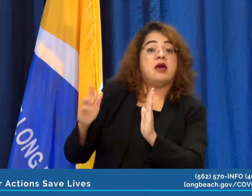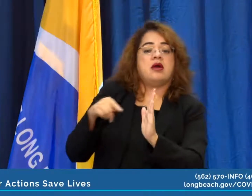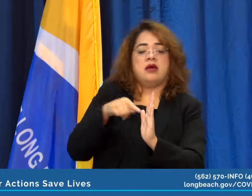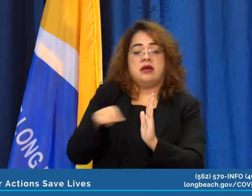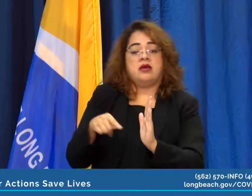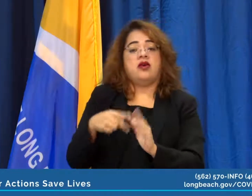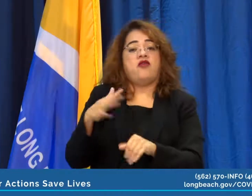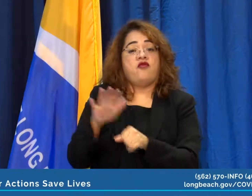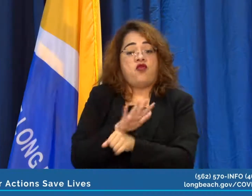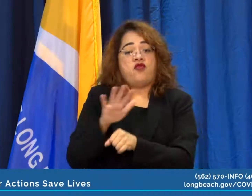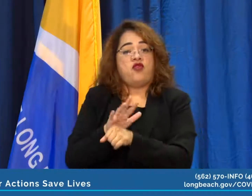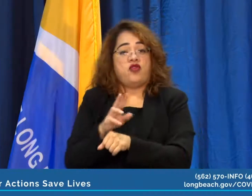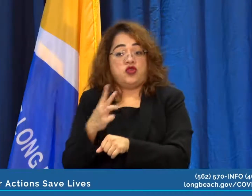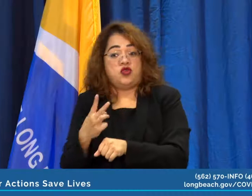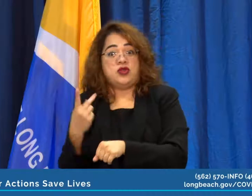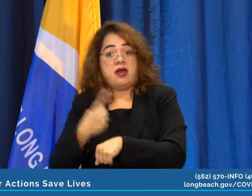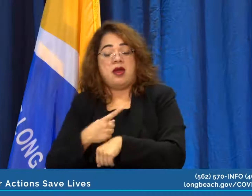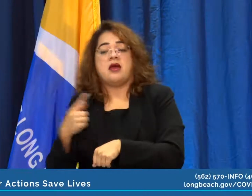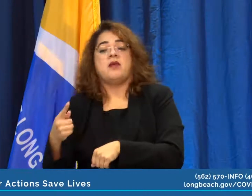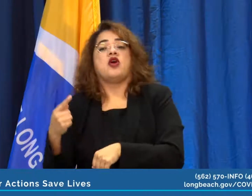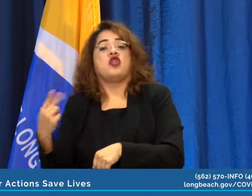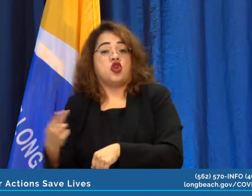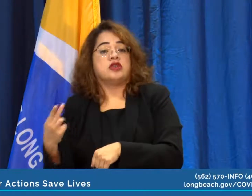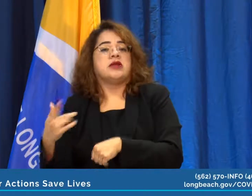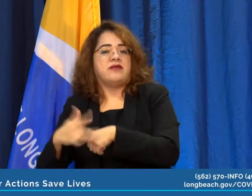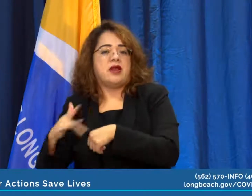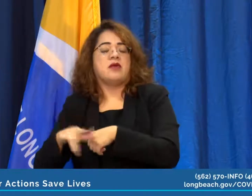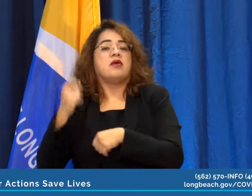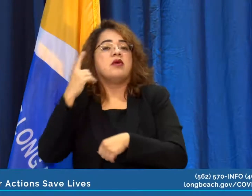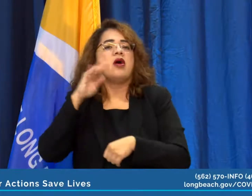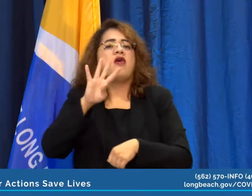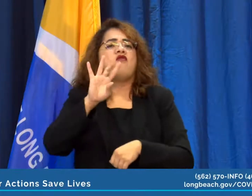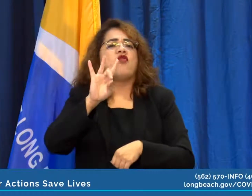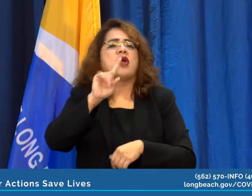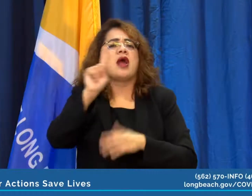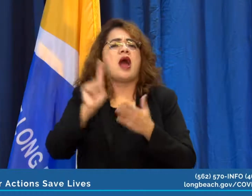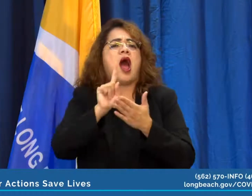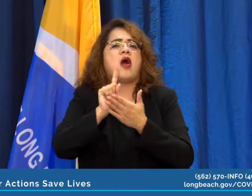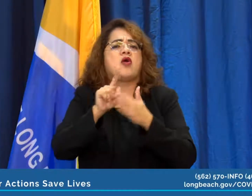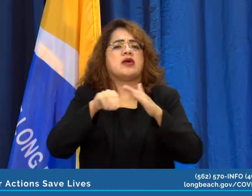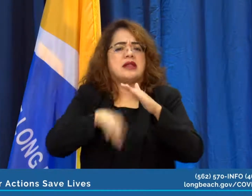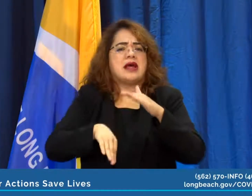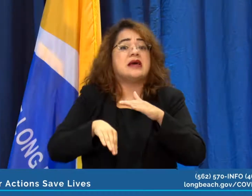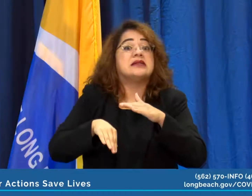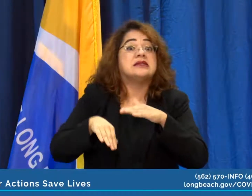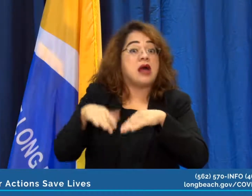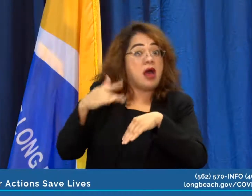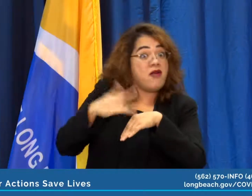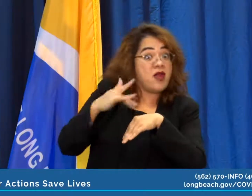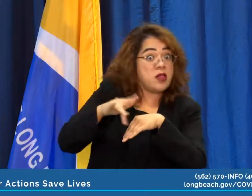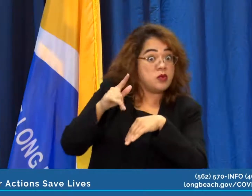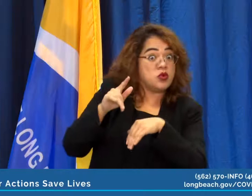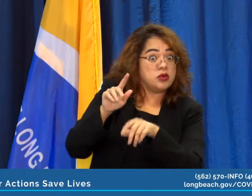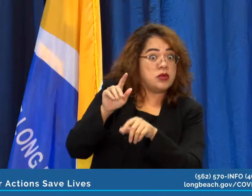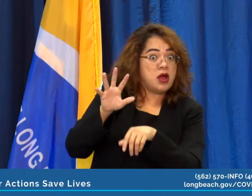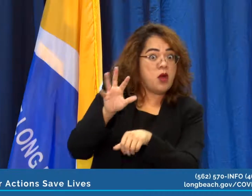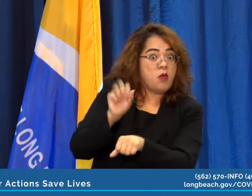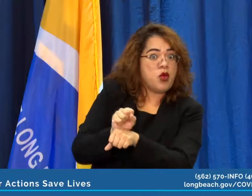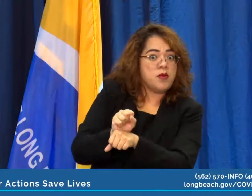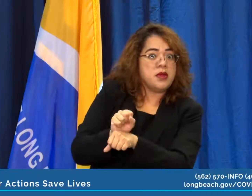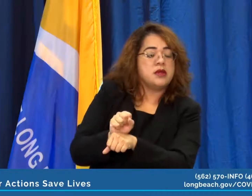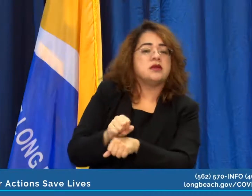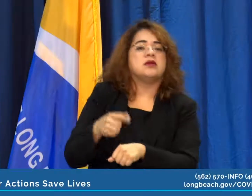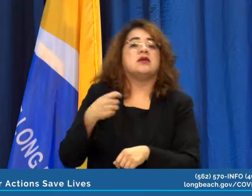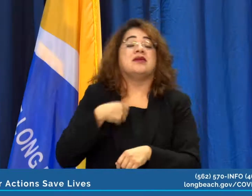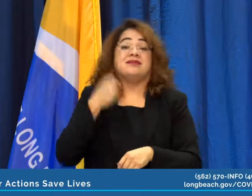time remains 48 hours or less. We do continue to see most of the cases and the case increases